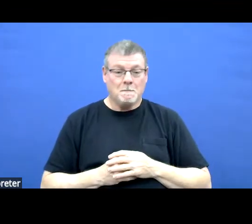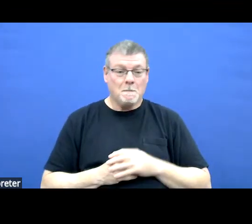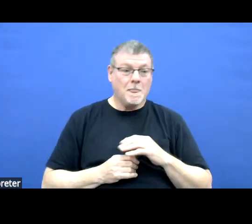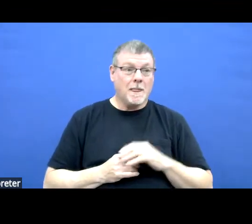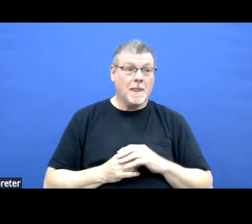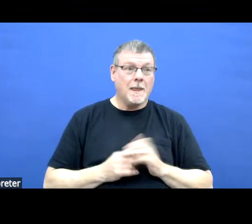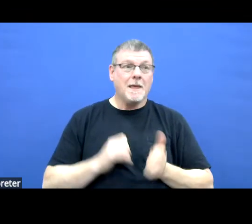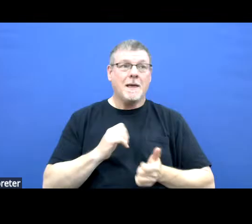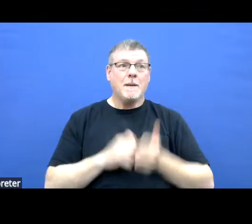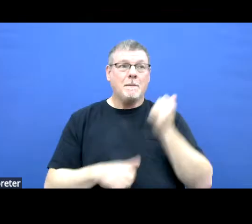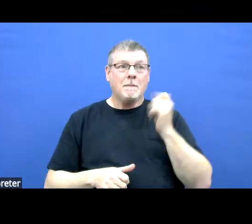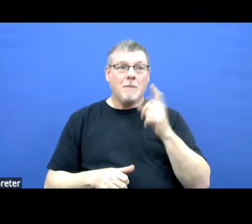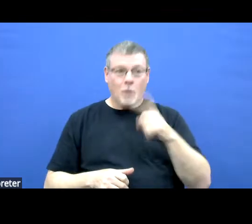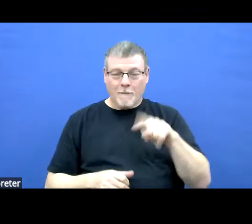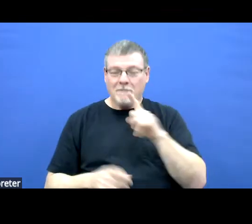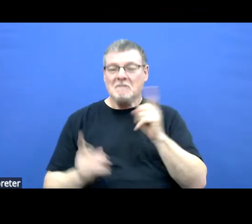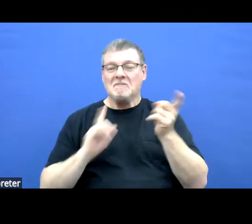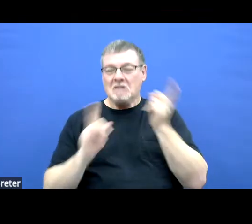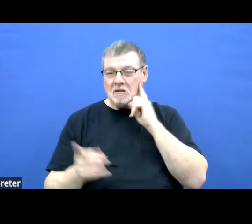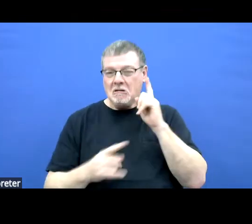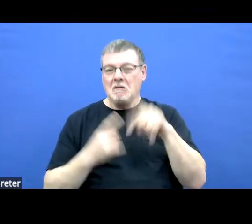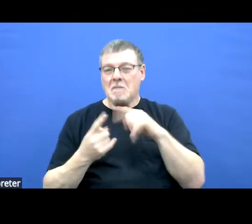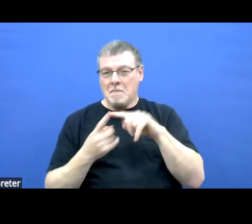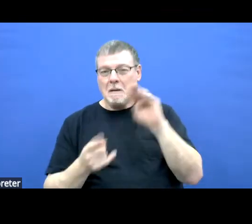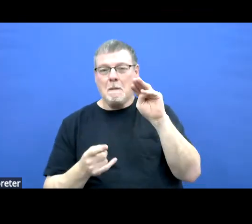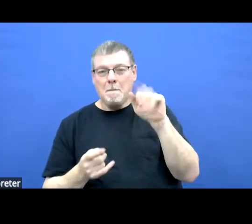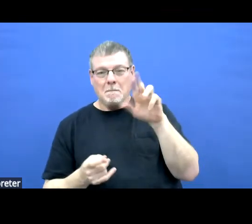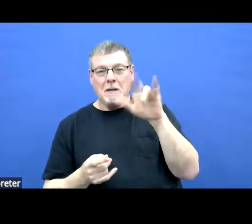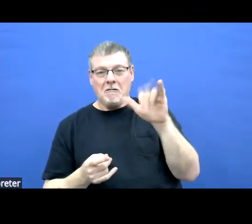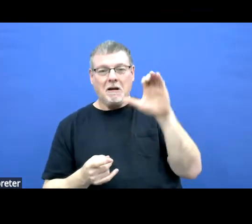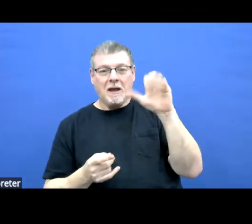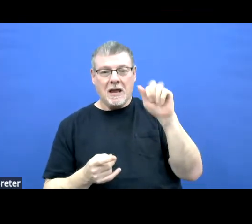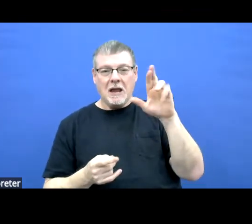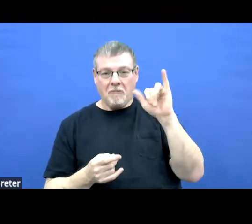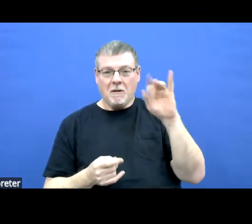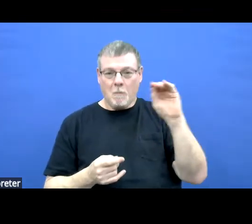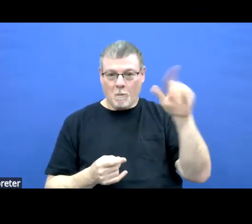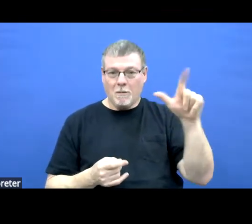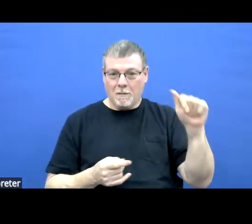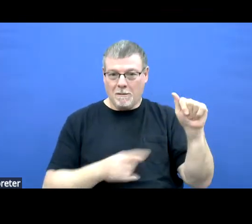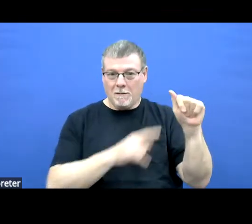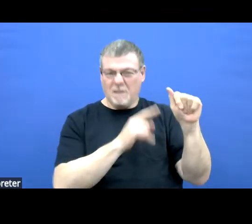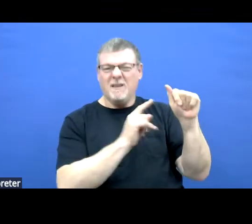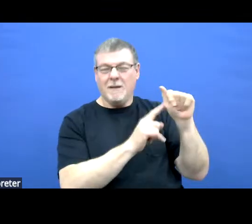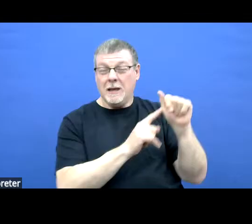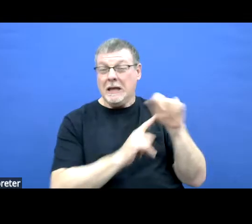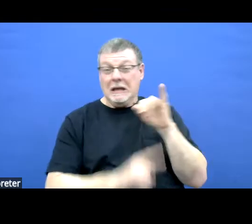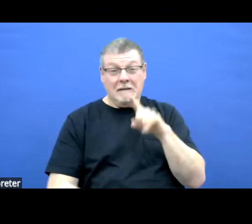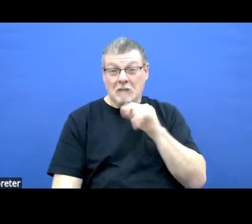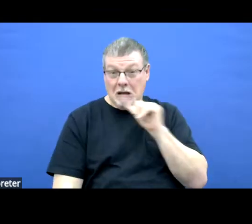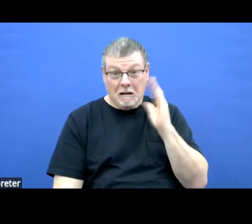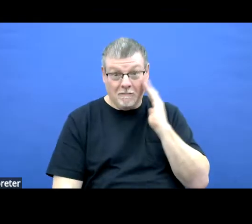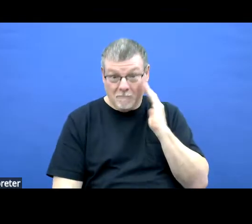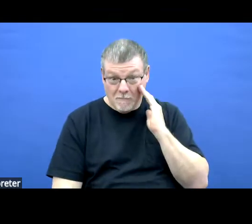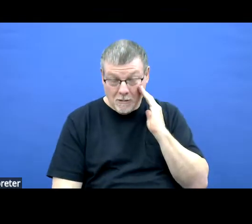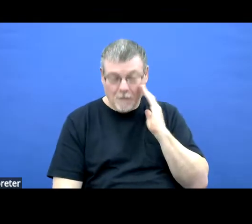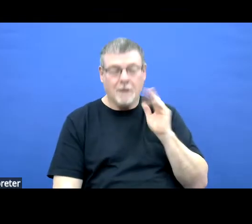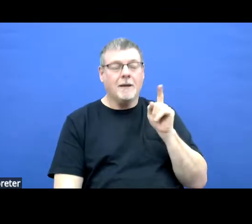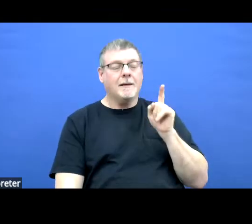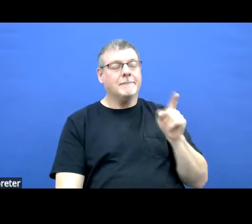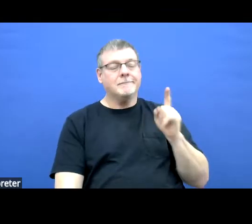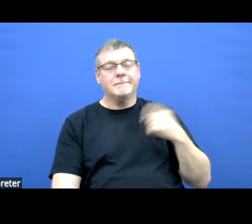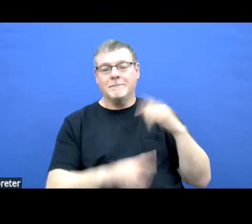Most of you have probably heard of Mary Carriola, may be familiar, but in case you're not, we've been